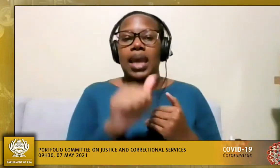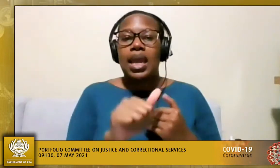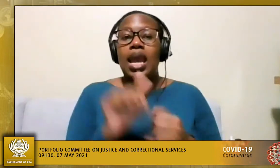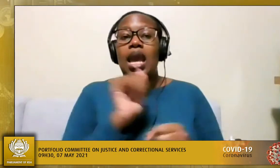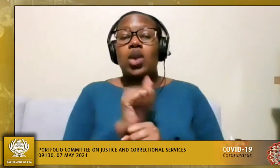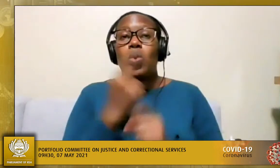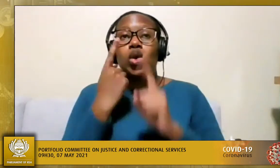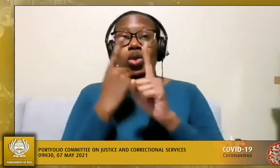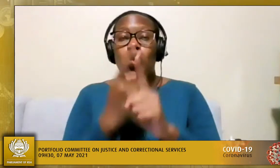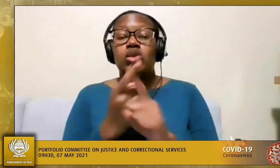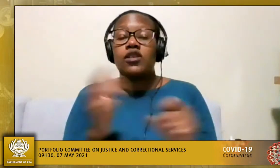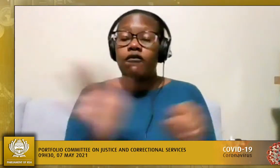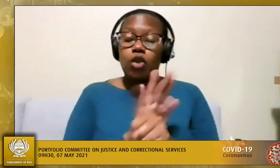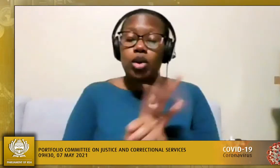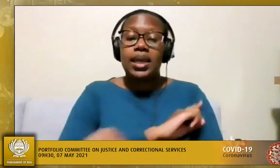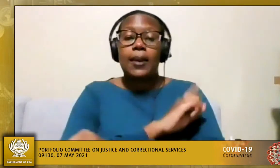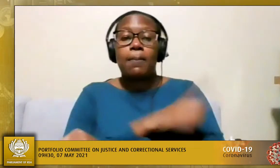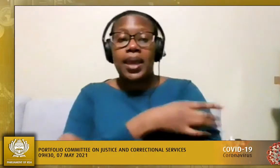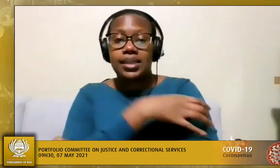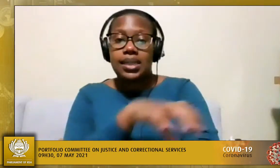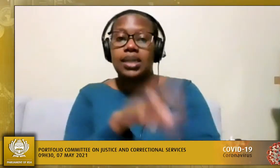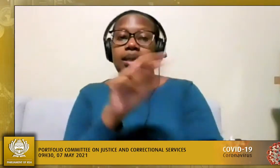fully capacitated NPA